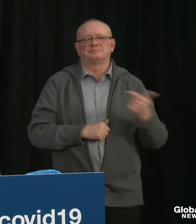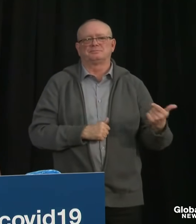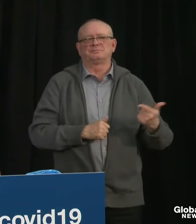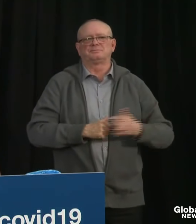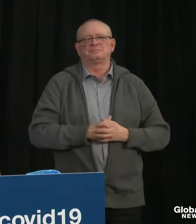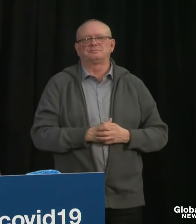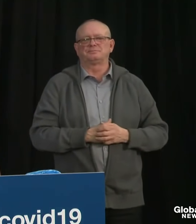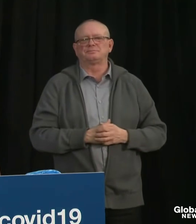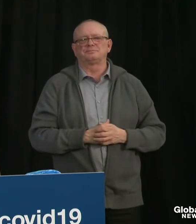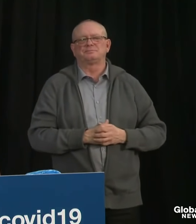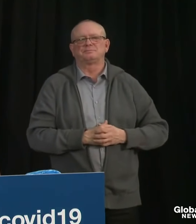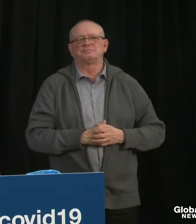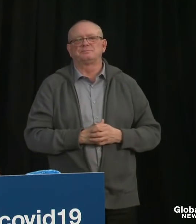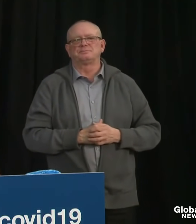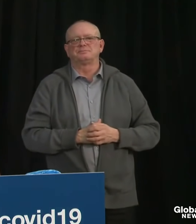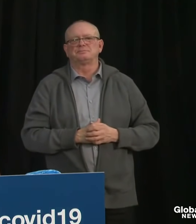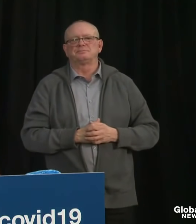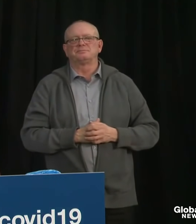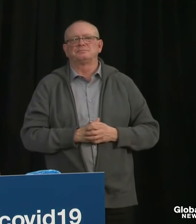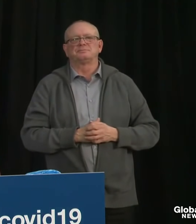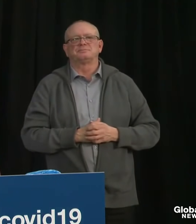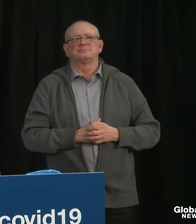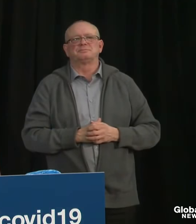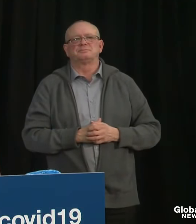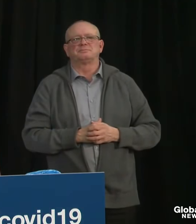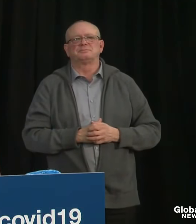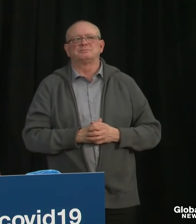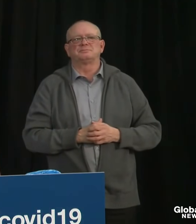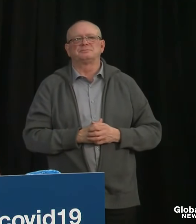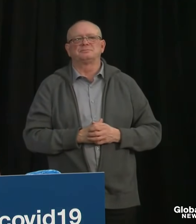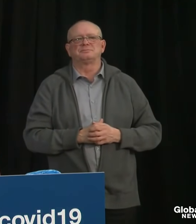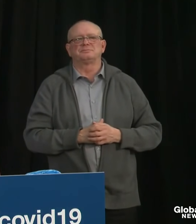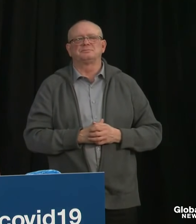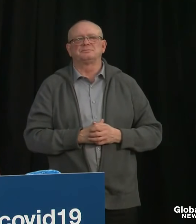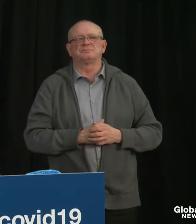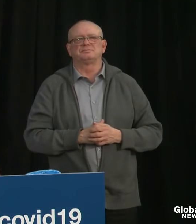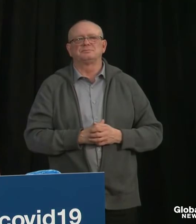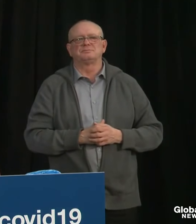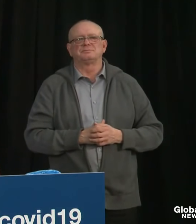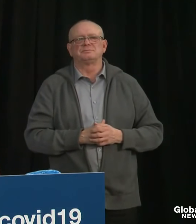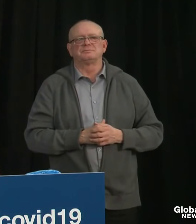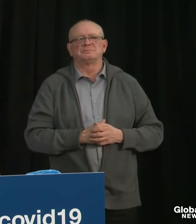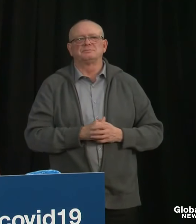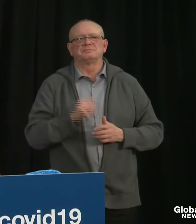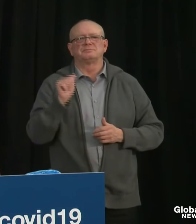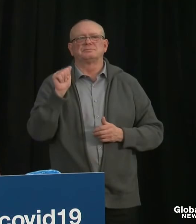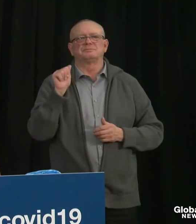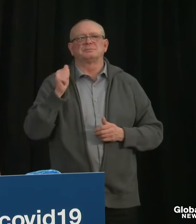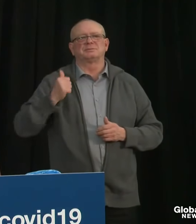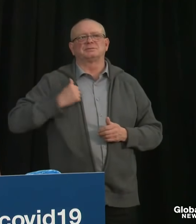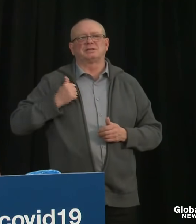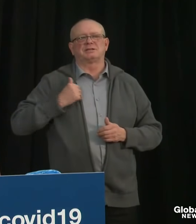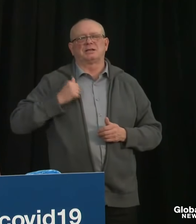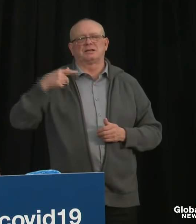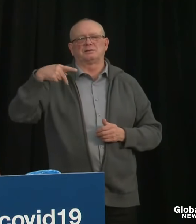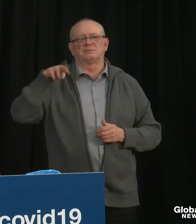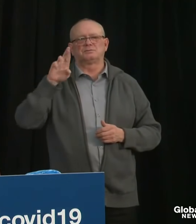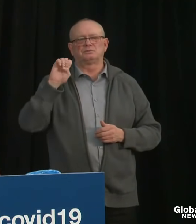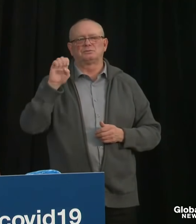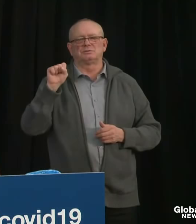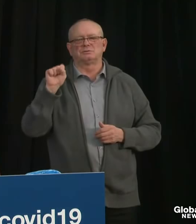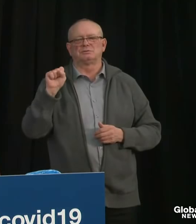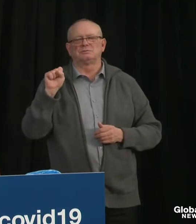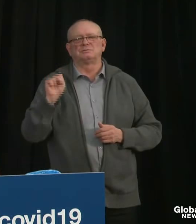through the next caller, please? Next is Lauren Krugel with the Canadian Press. Go ahead, Lauren. Hi,